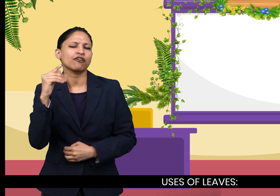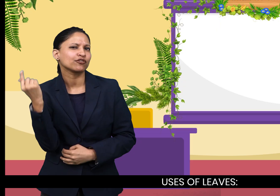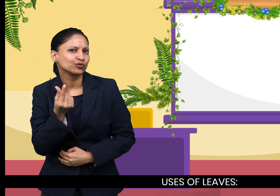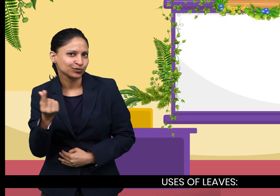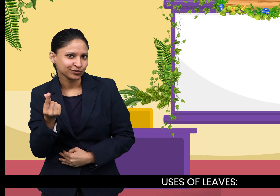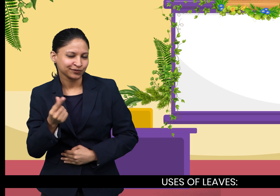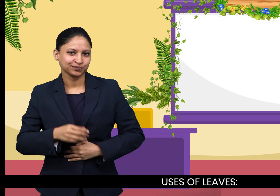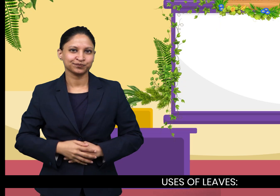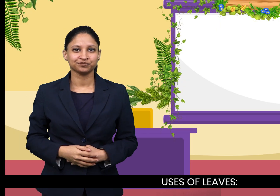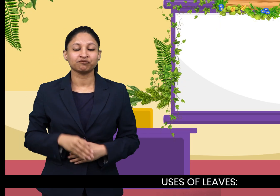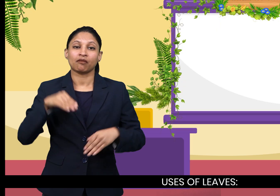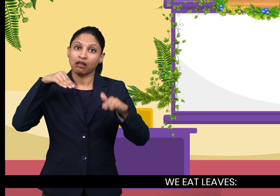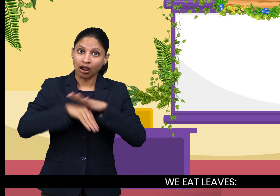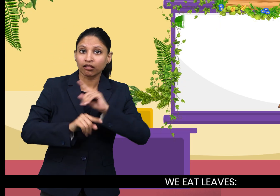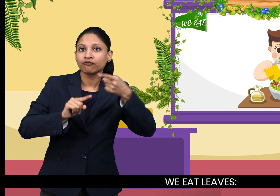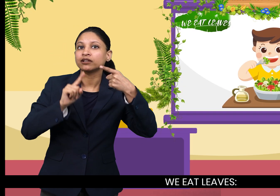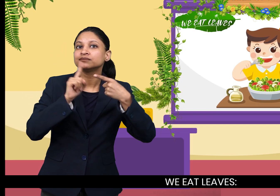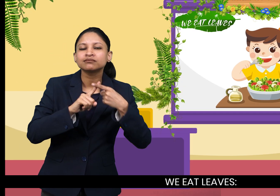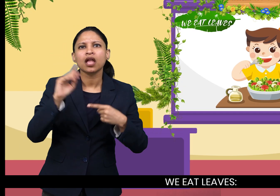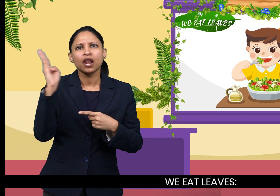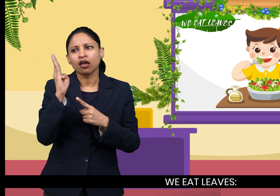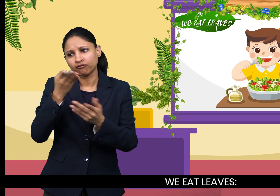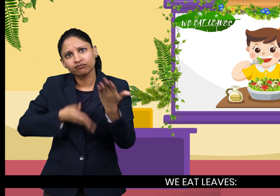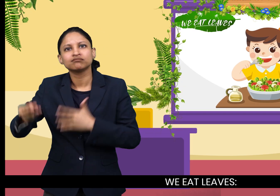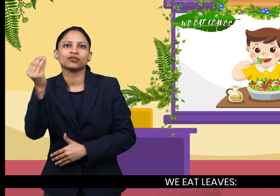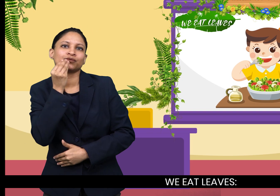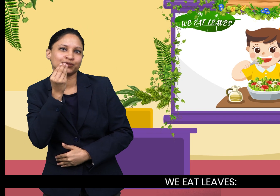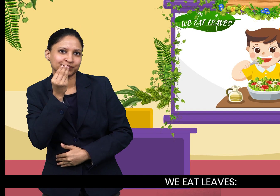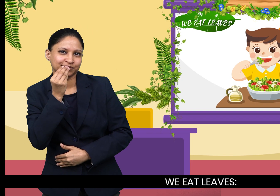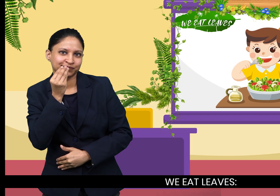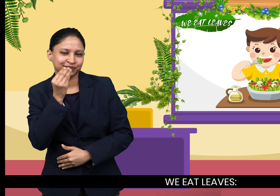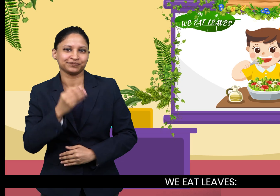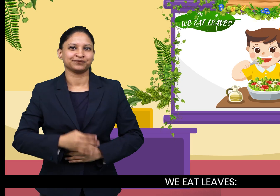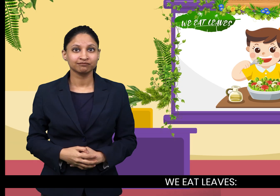Uses of leaves. We eat leaves.